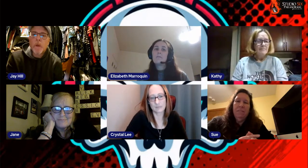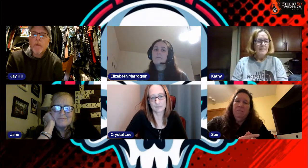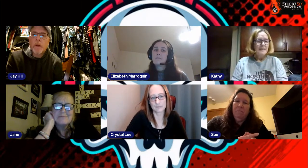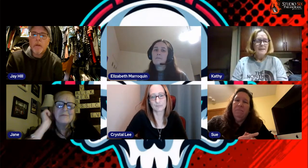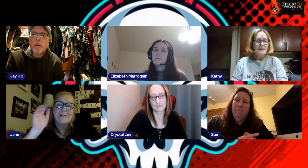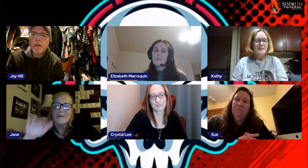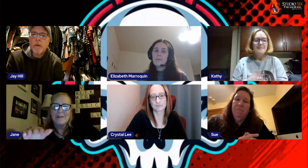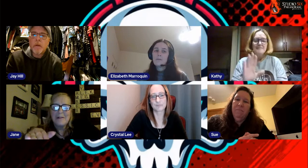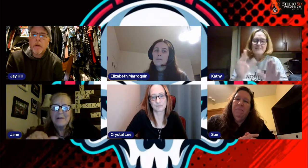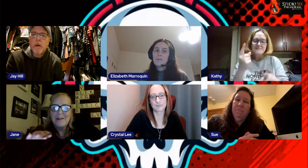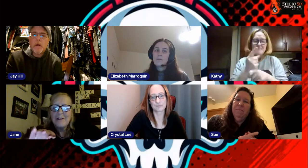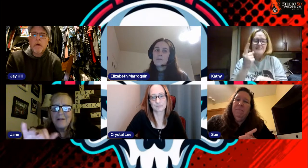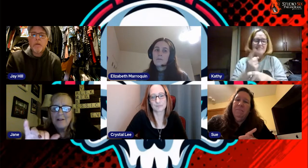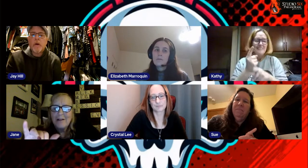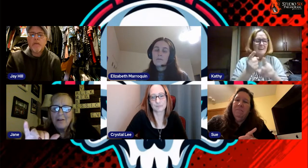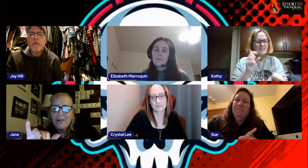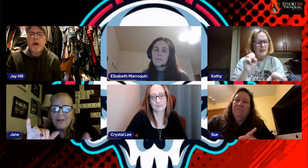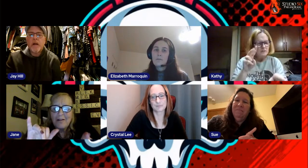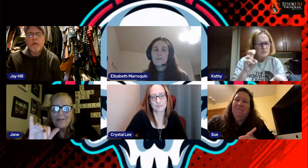Right.